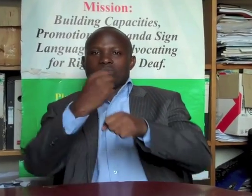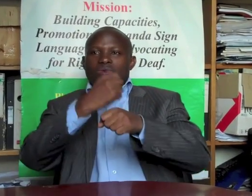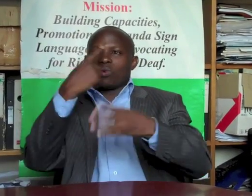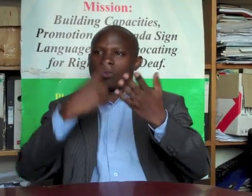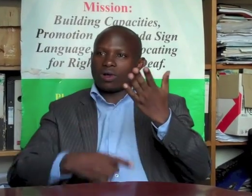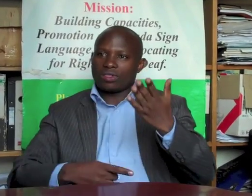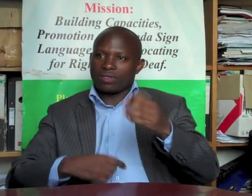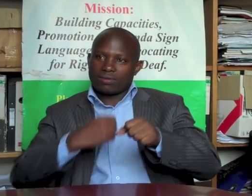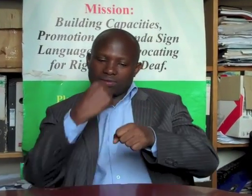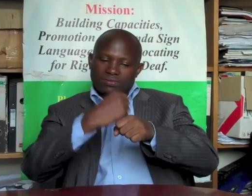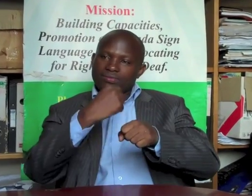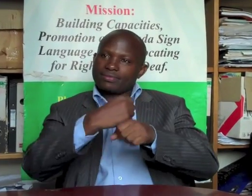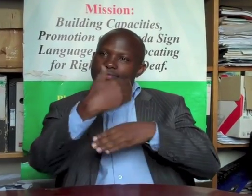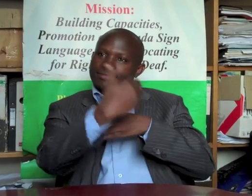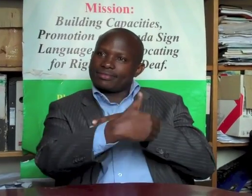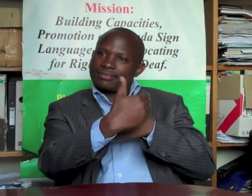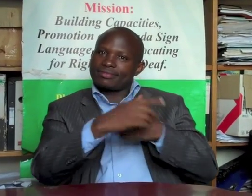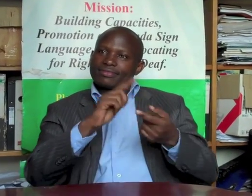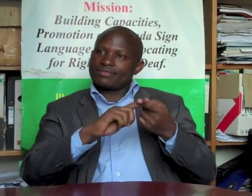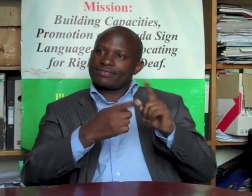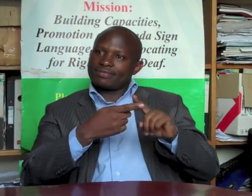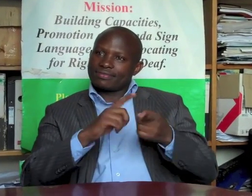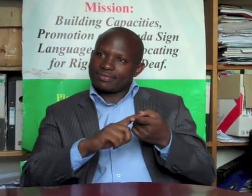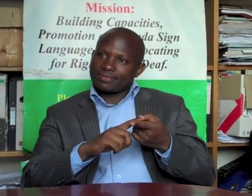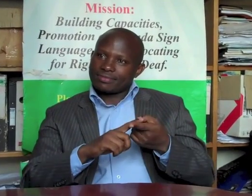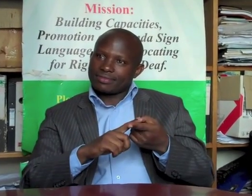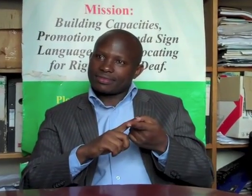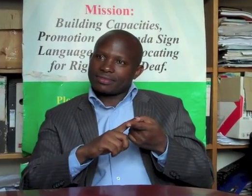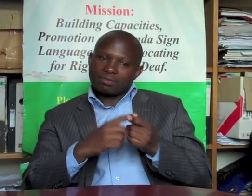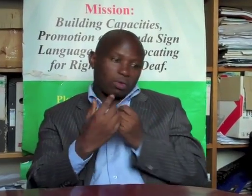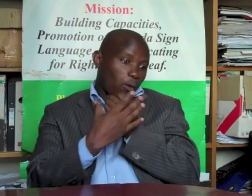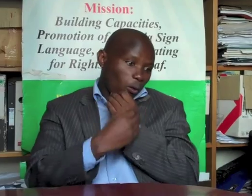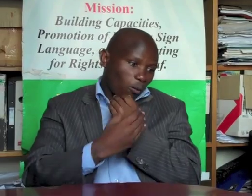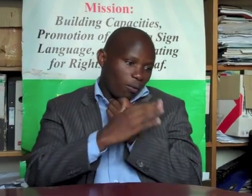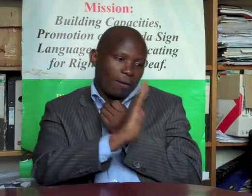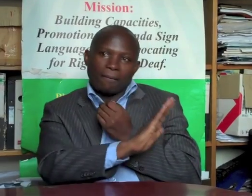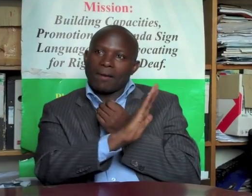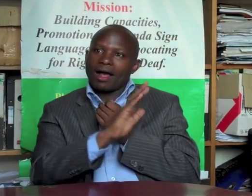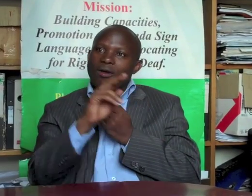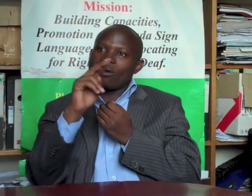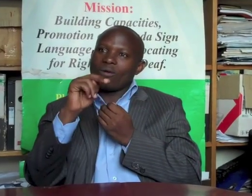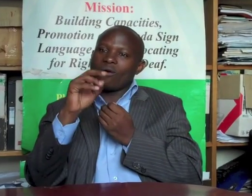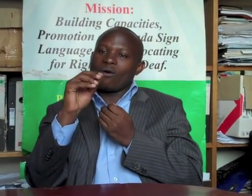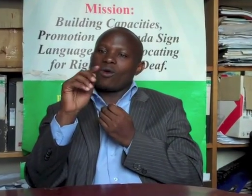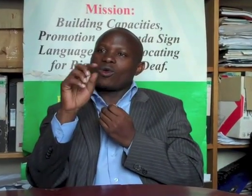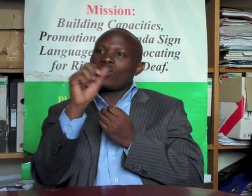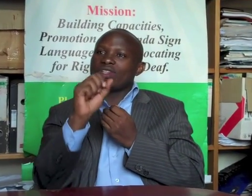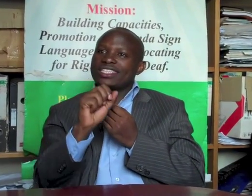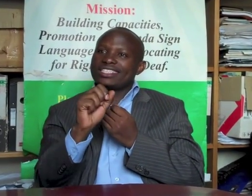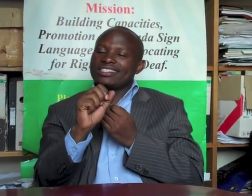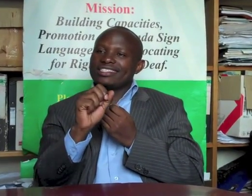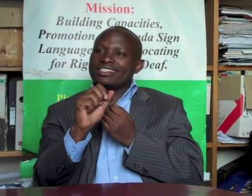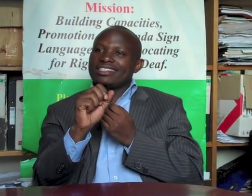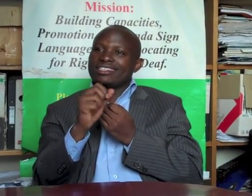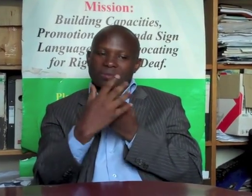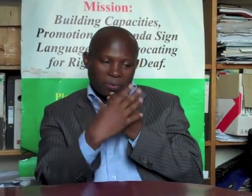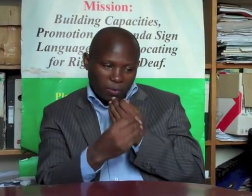were no interpreters. So what I used to do is to use my friends to copy notes